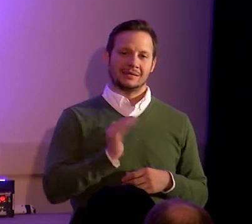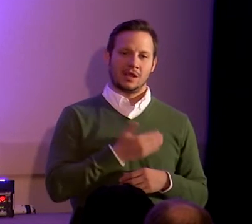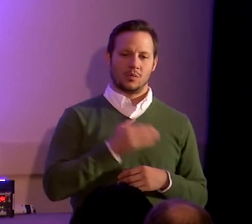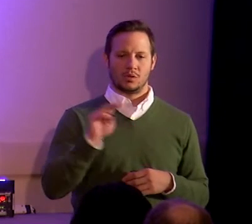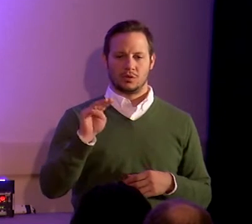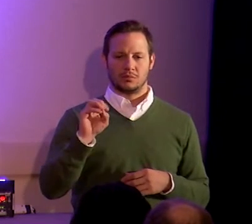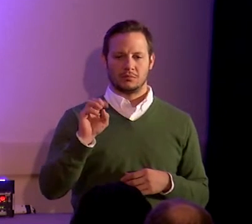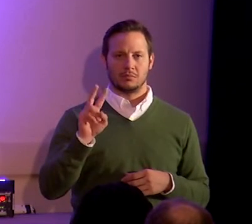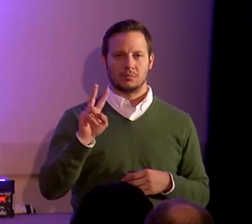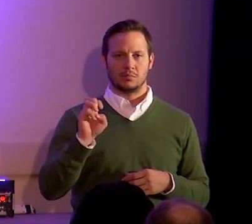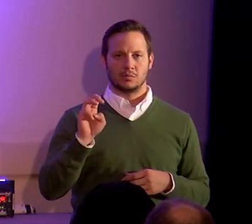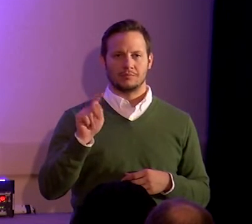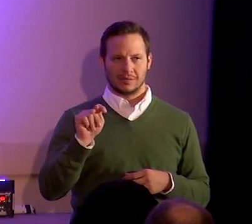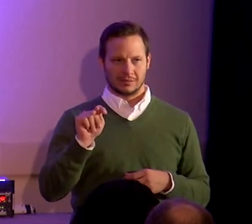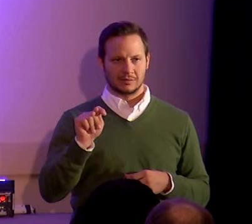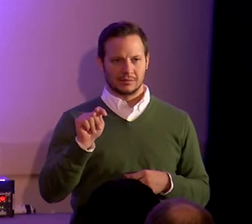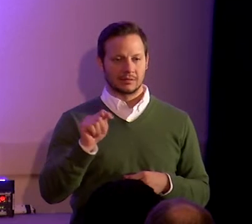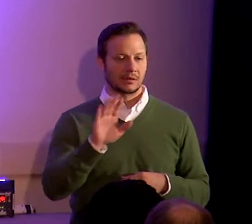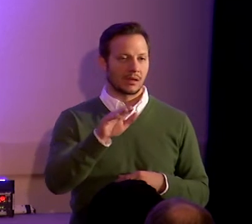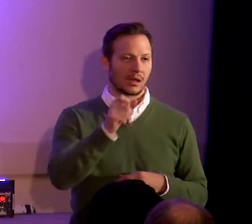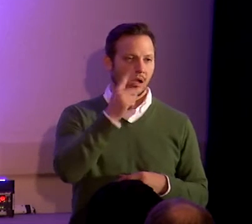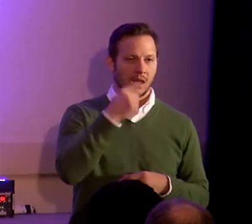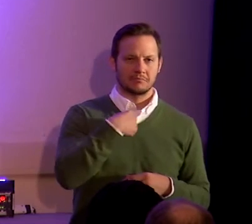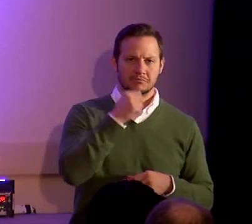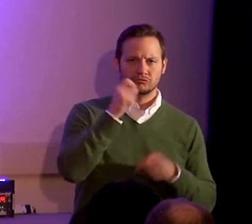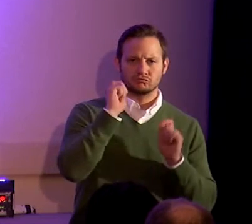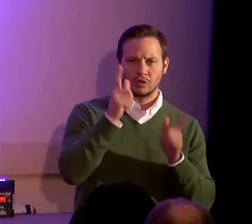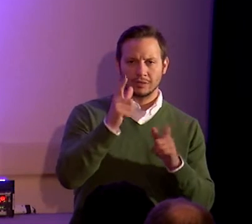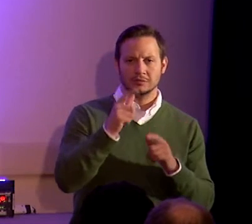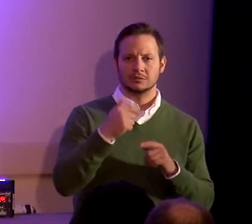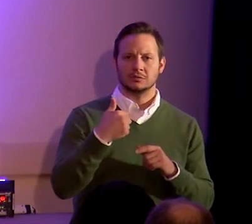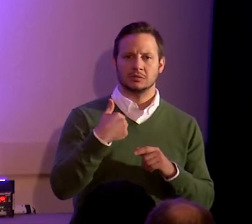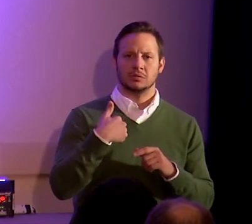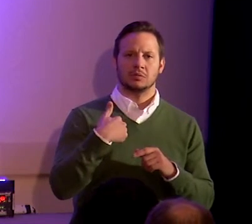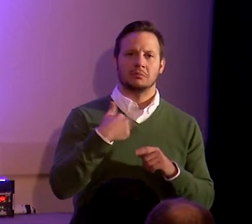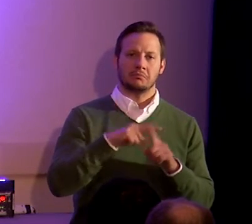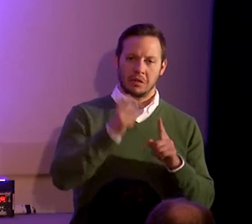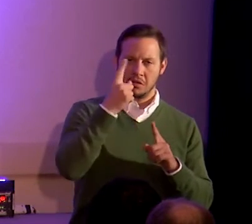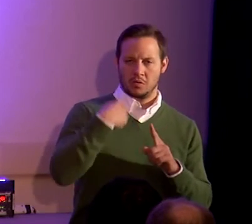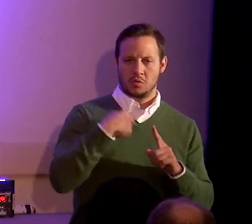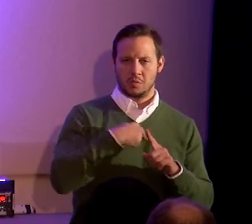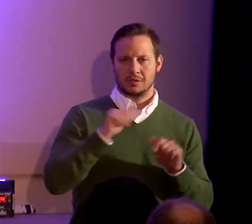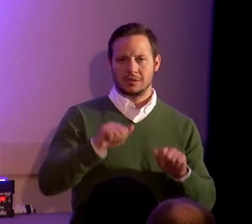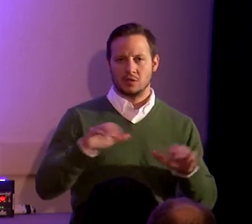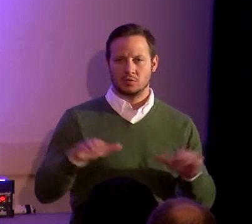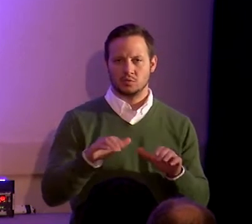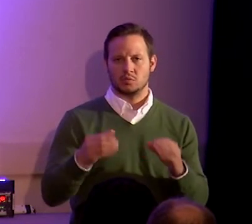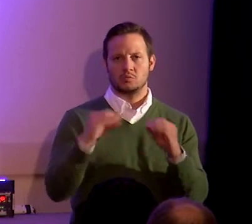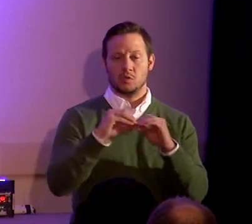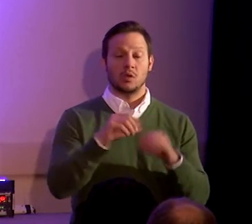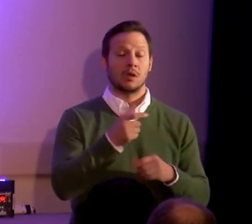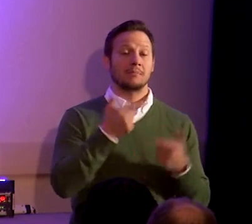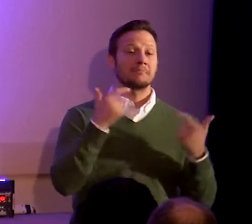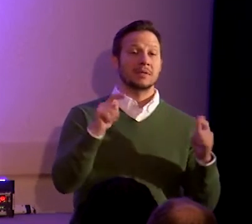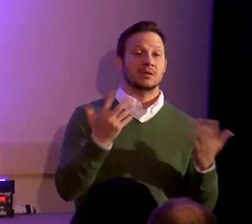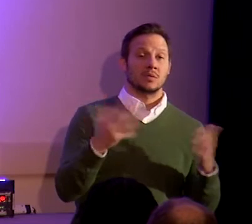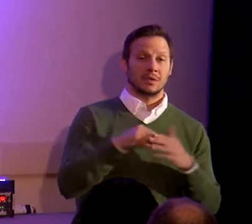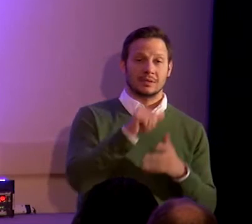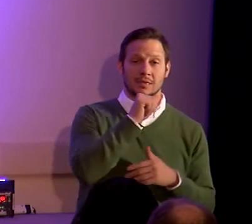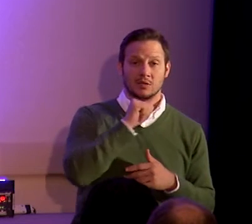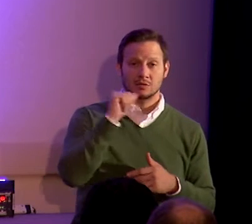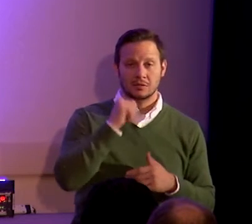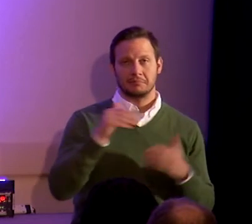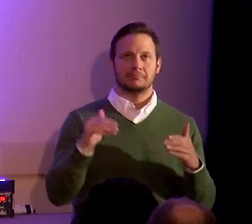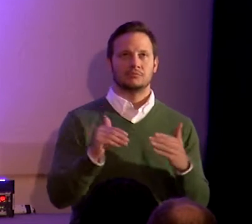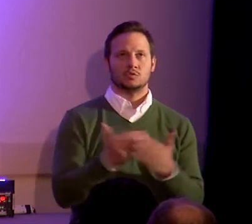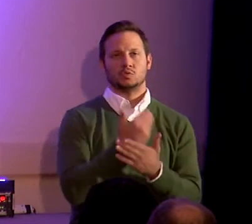surprised, but I know we can go a lot further, right? This year, the big news in the Arizona legislature, or the big